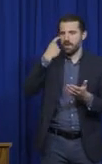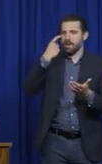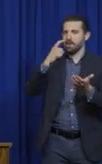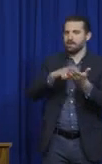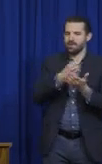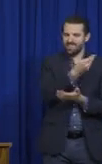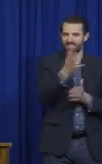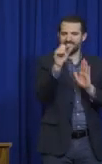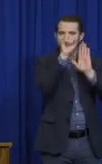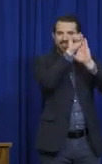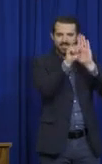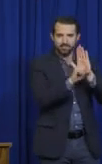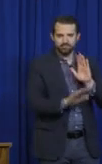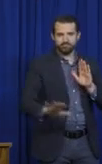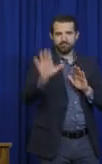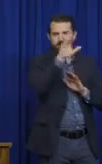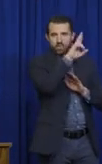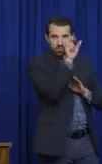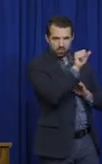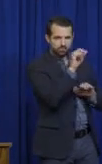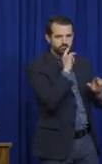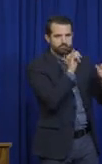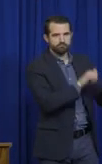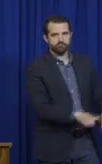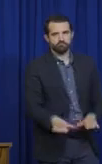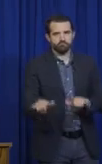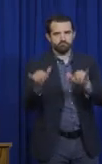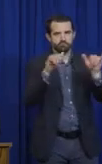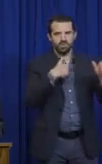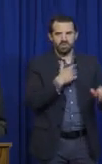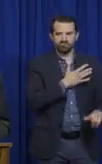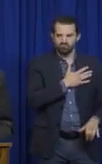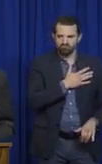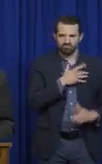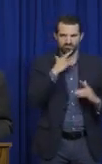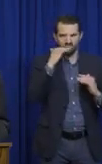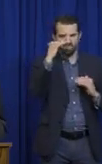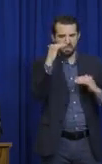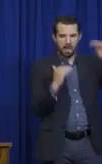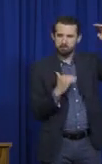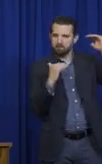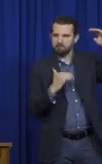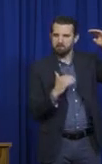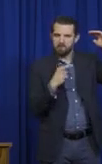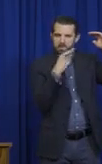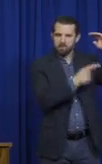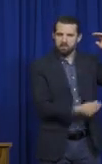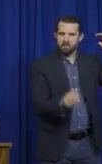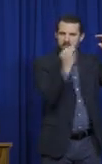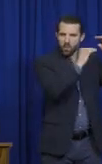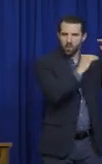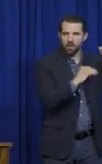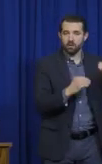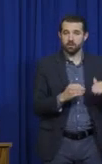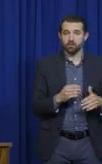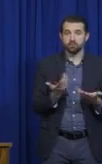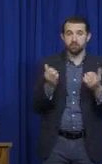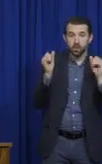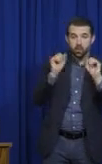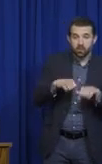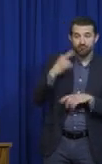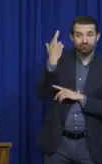those same disturbing racial inequities have been observed. There are a few potential reasons for why this could be the